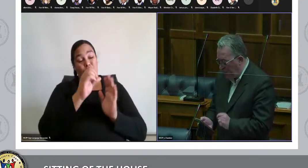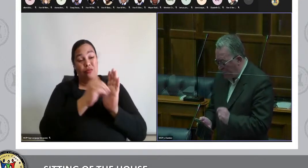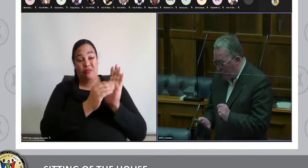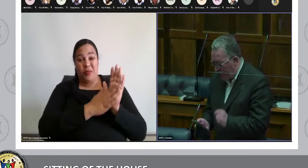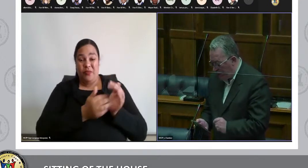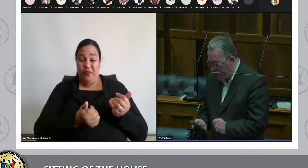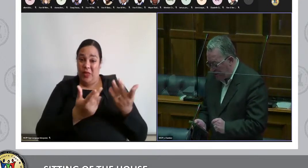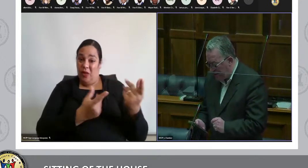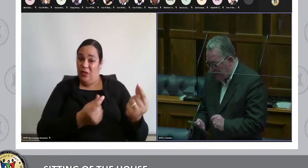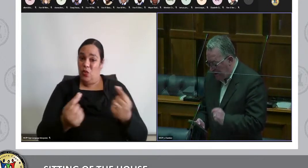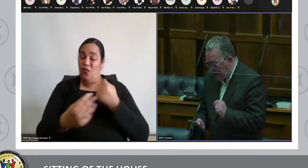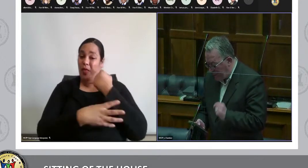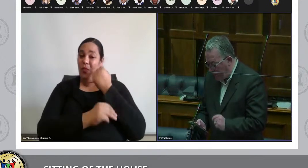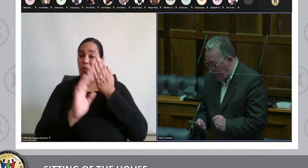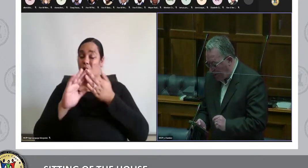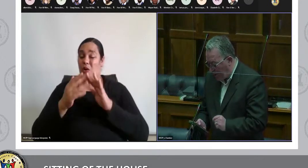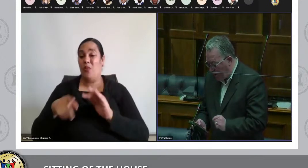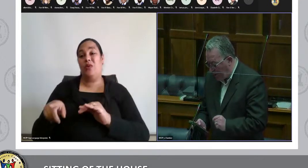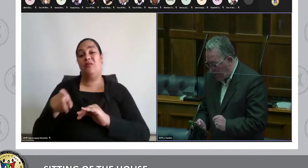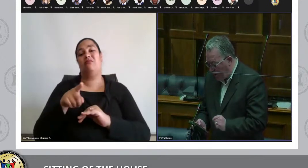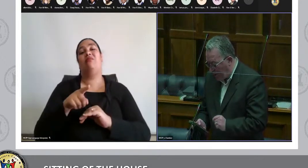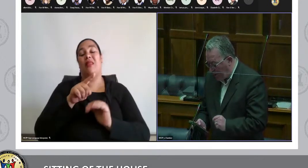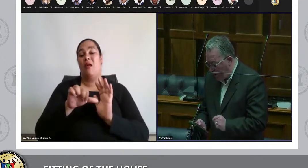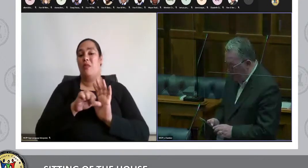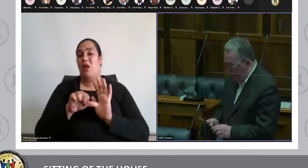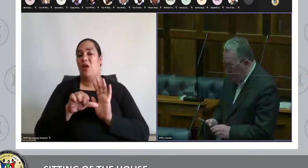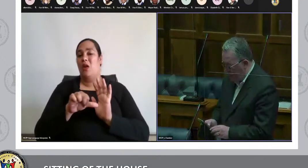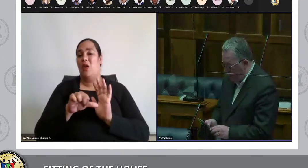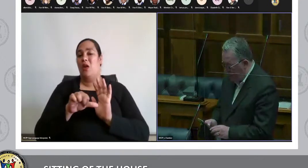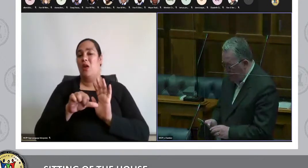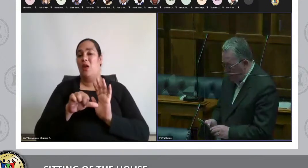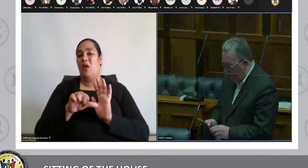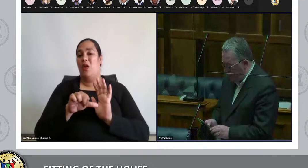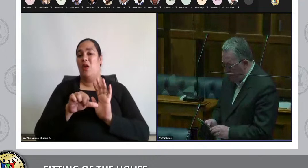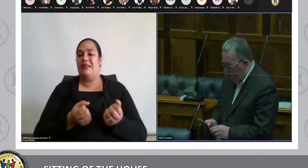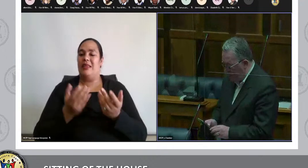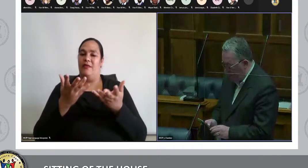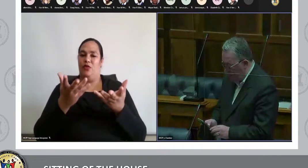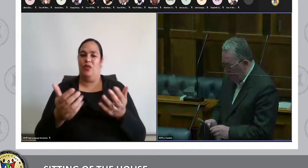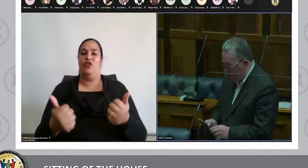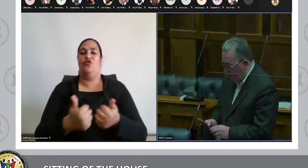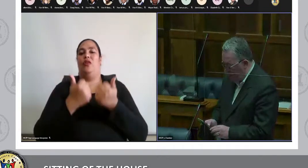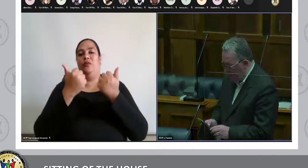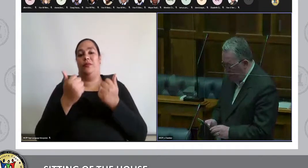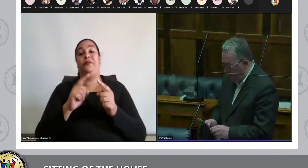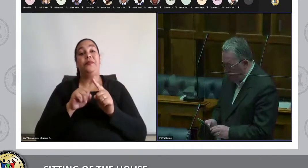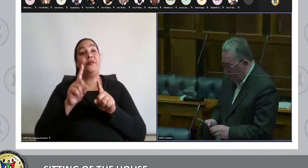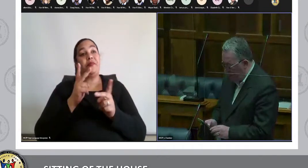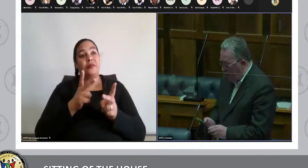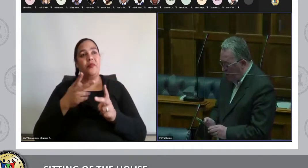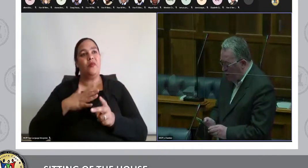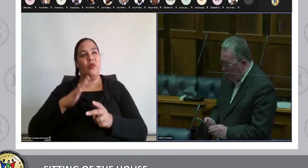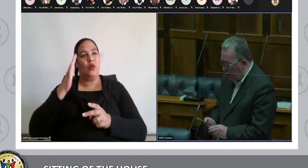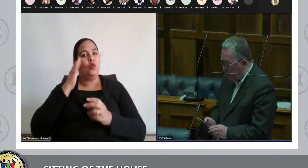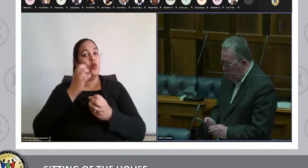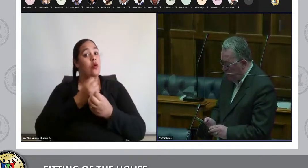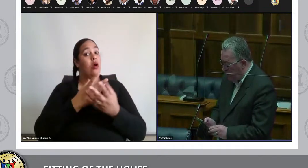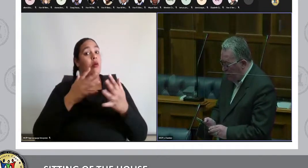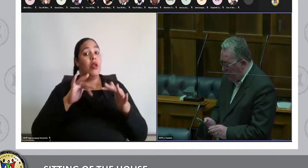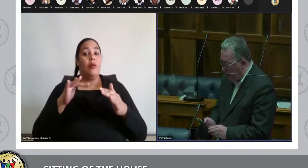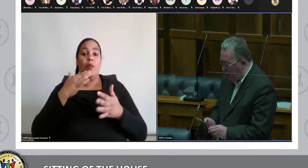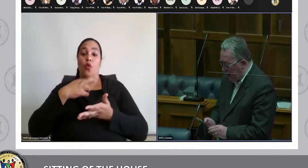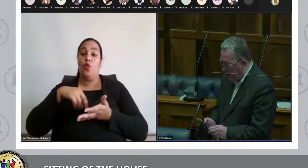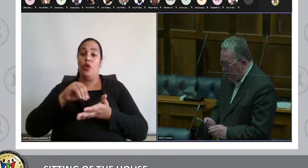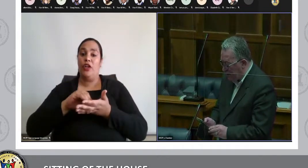service delivery in poorer areas, that priority is being given to this challenge. We will want to know how many registrations